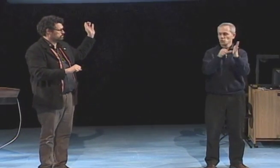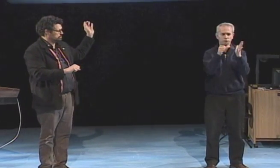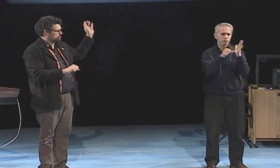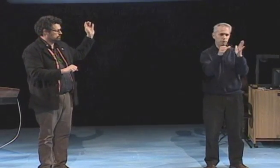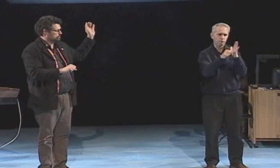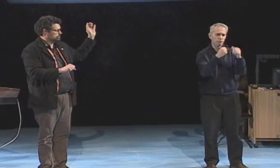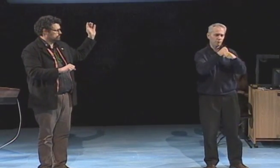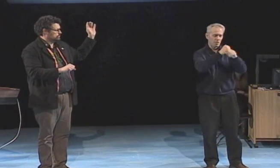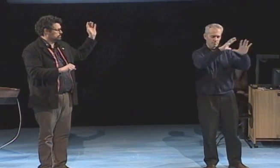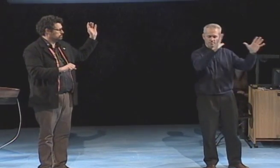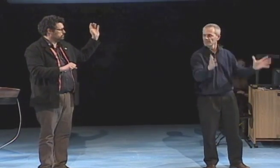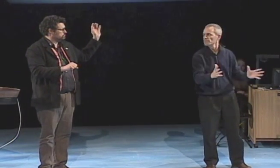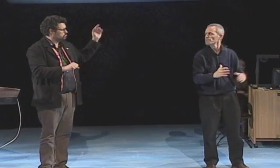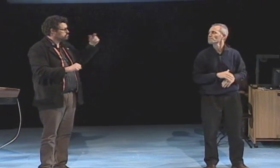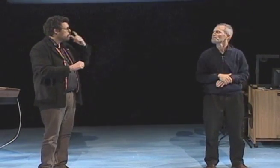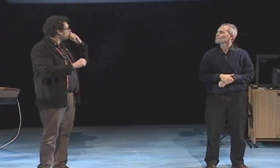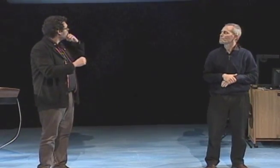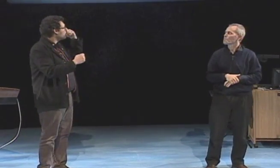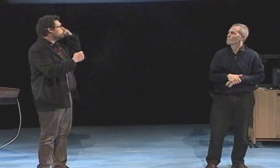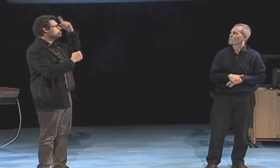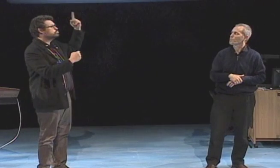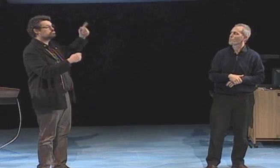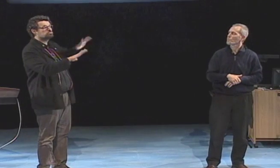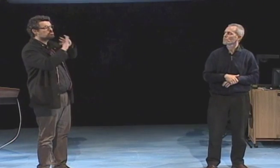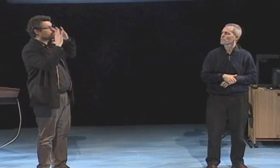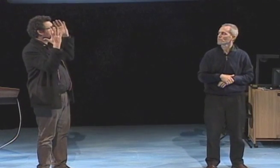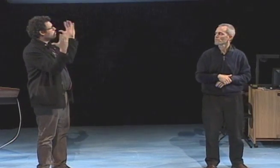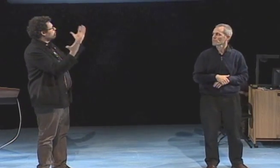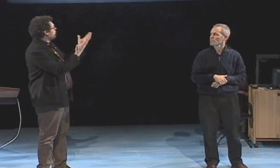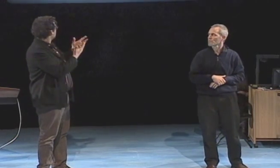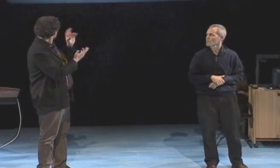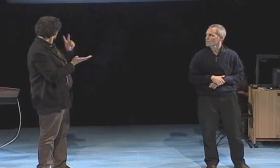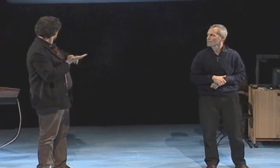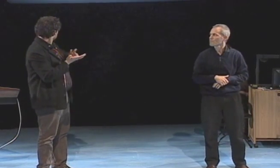So I expressed that in this next piece, a sculpture I created.